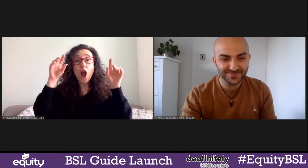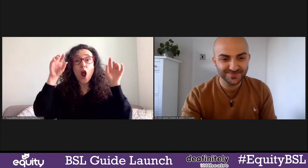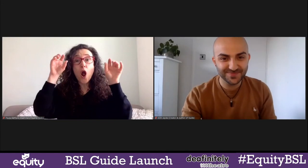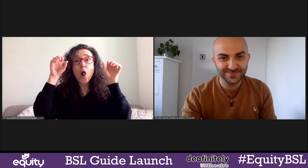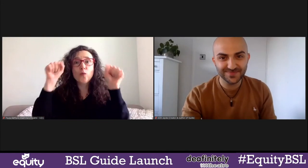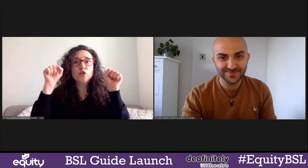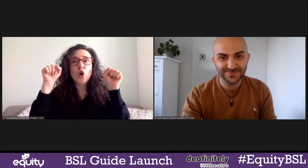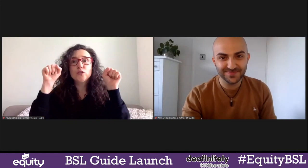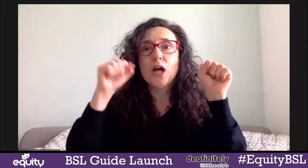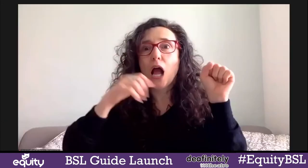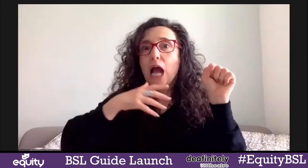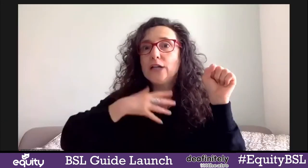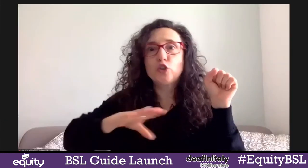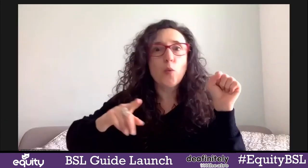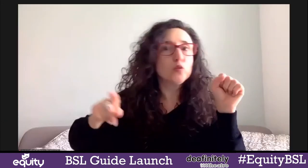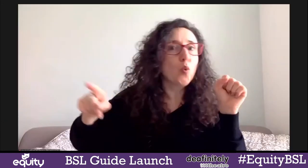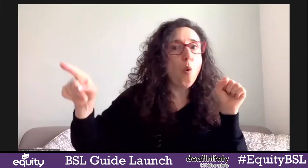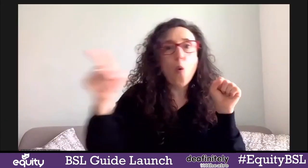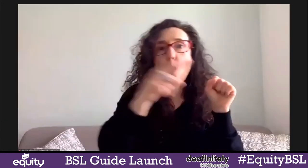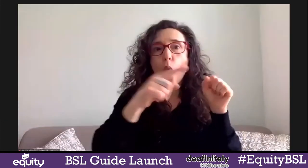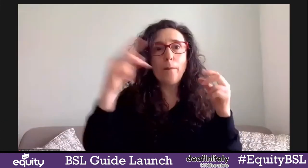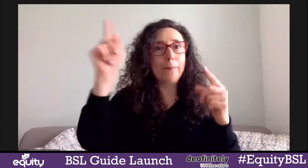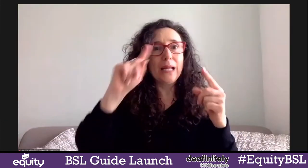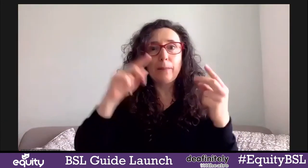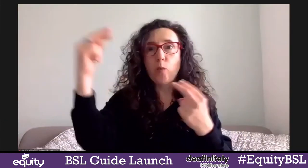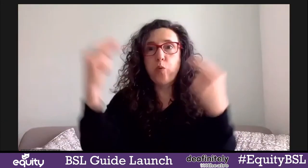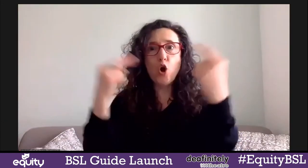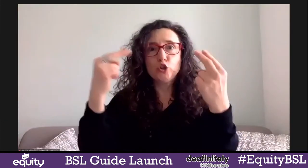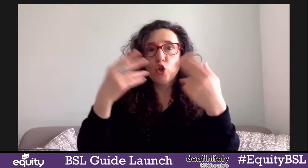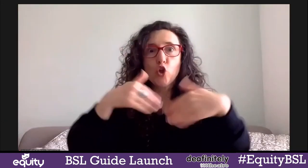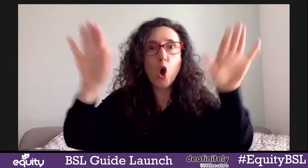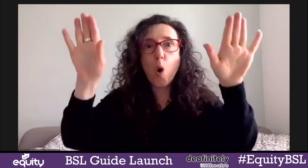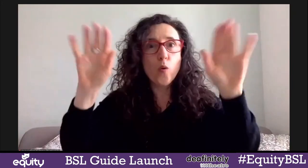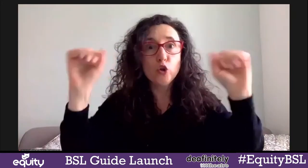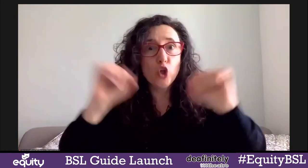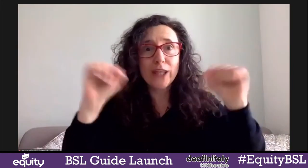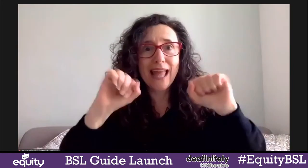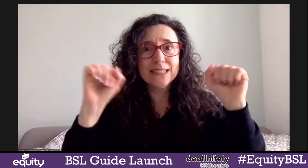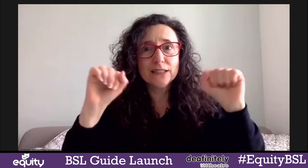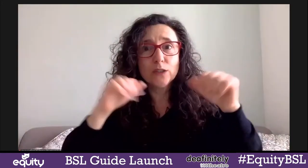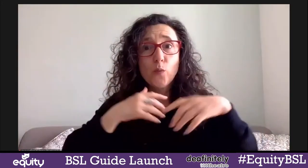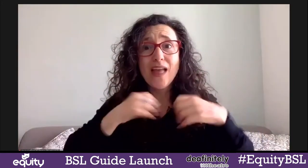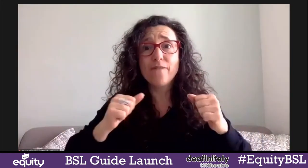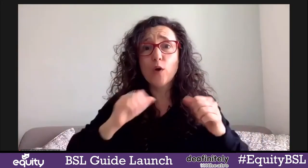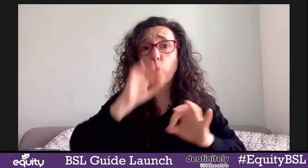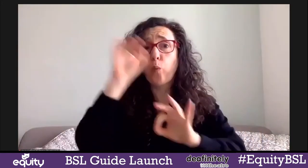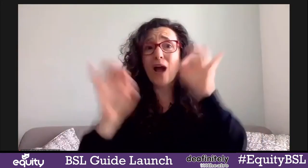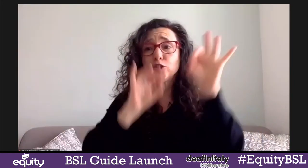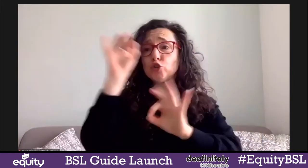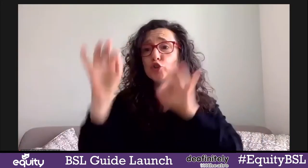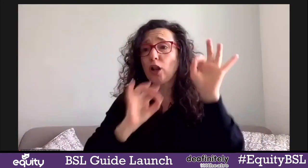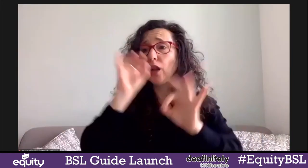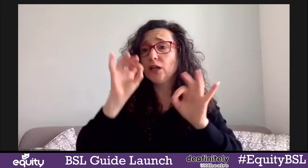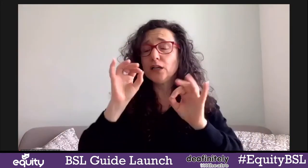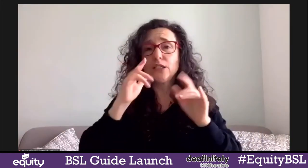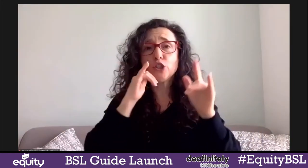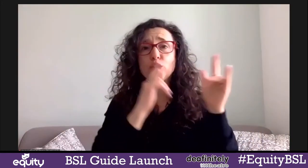for watching. And just one final comment. Don't go just yet. Just to let you know, when